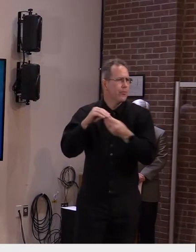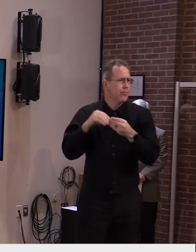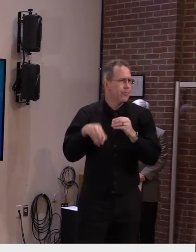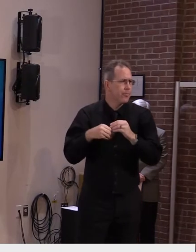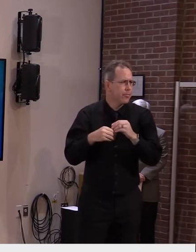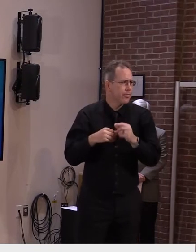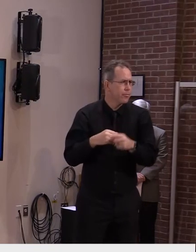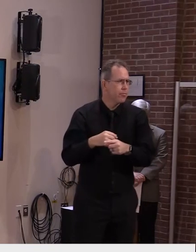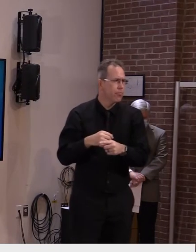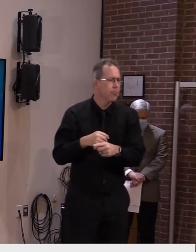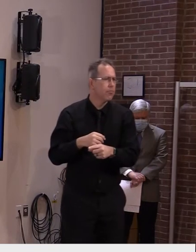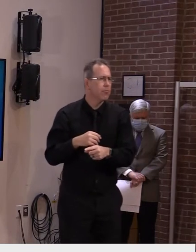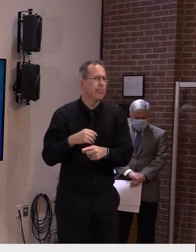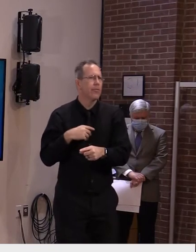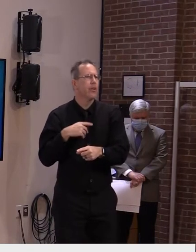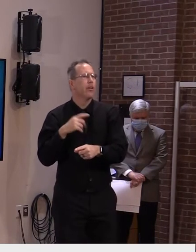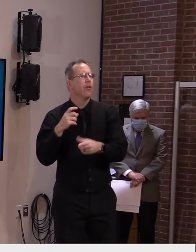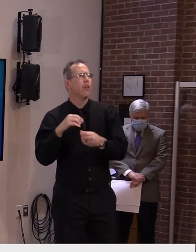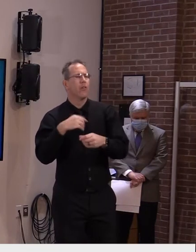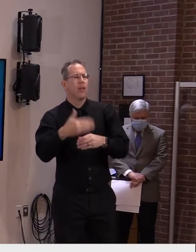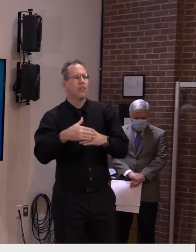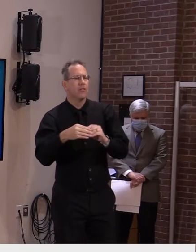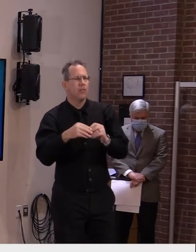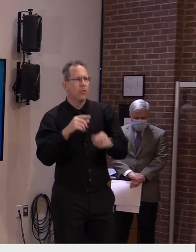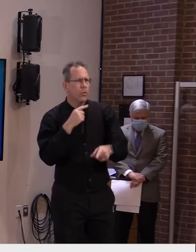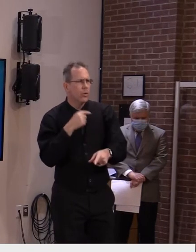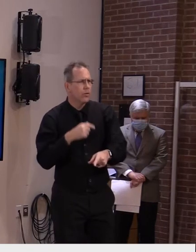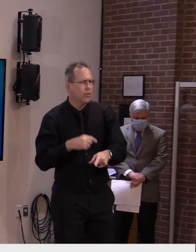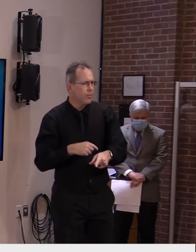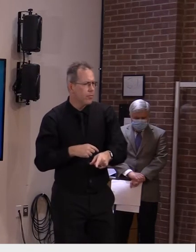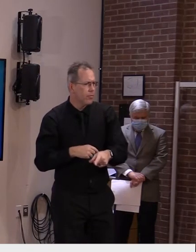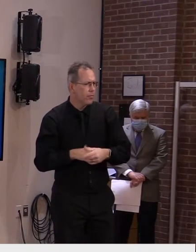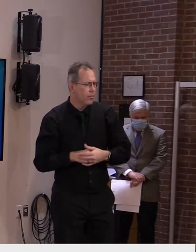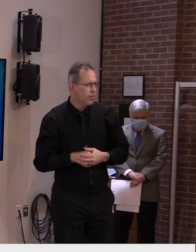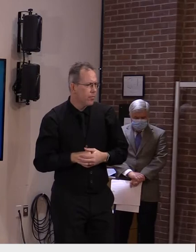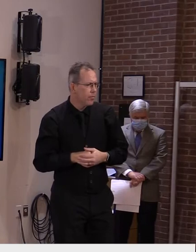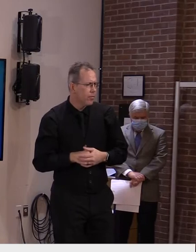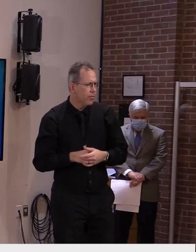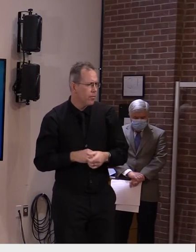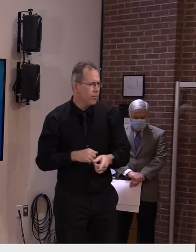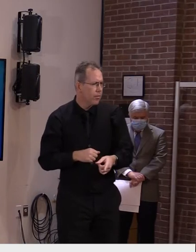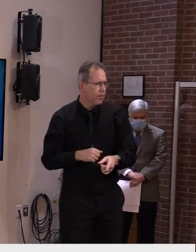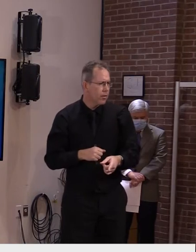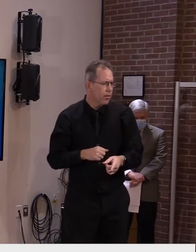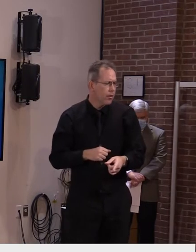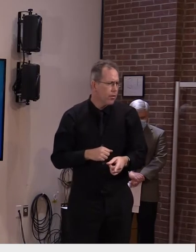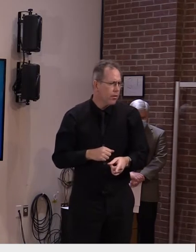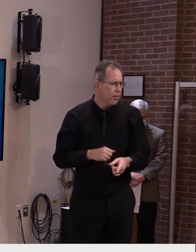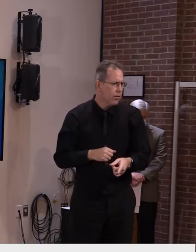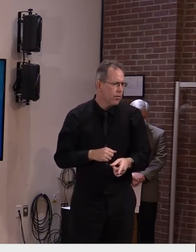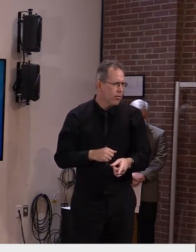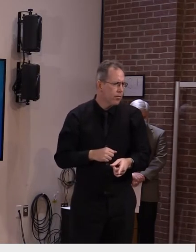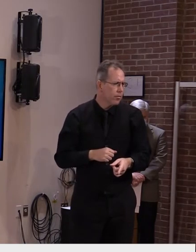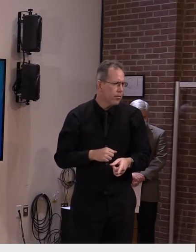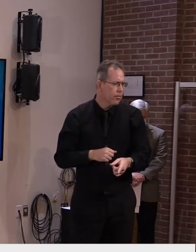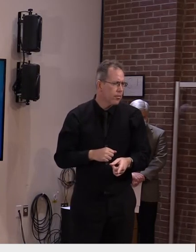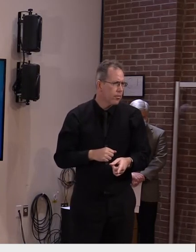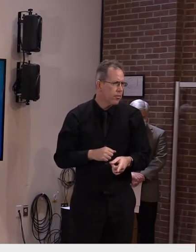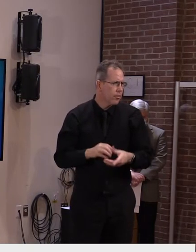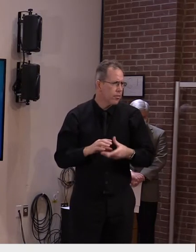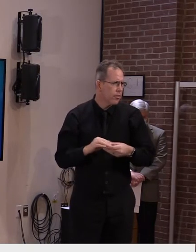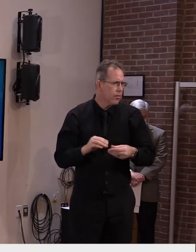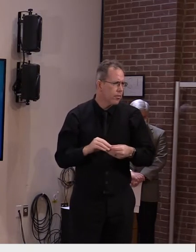Hi, so I was wondering if most of our census right now in hospitals is not COVID-19